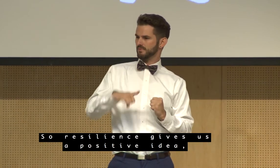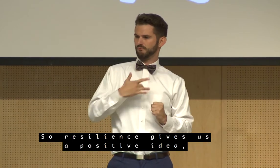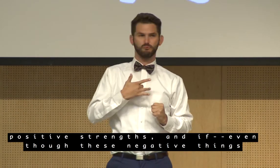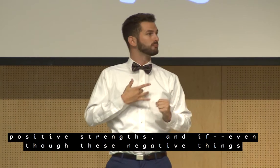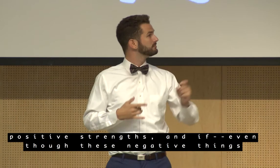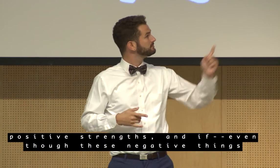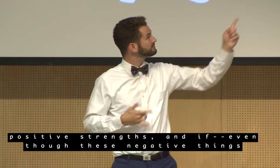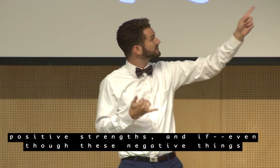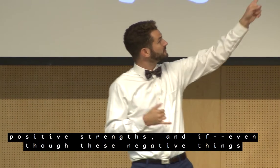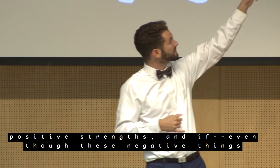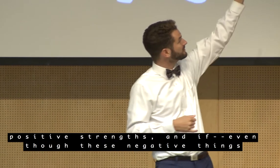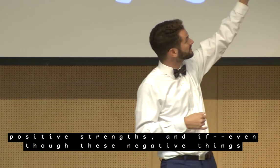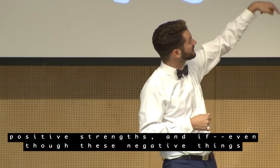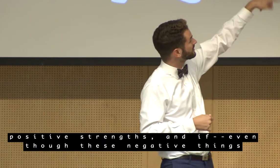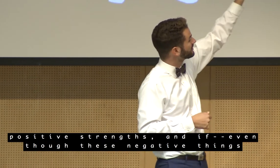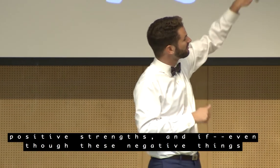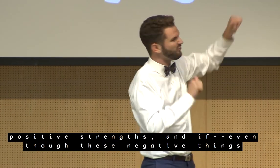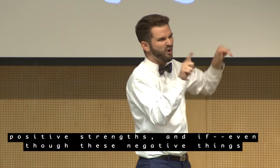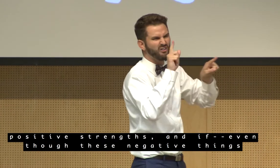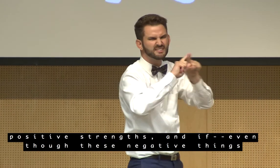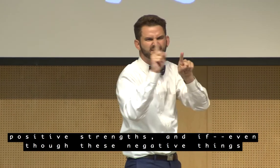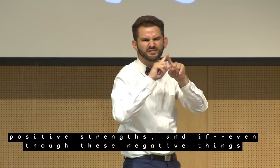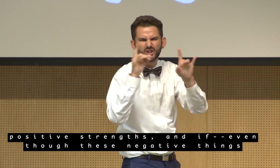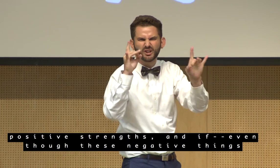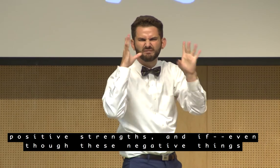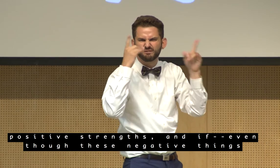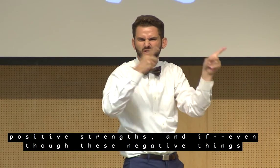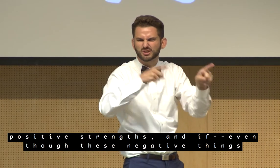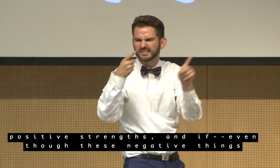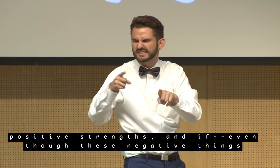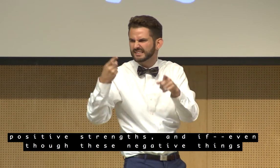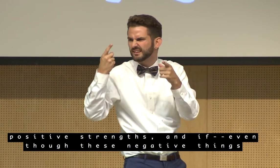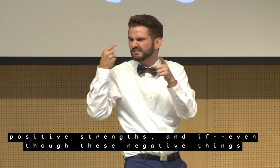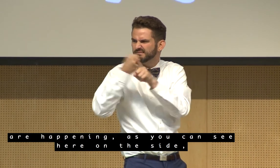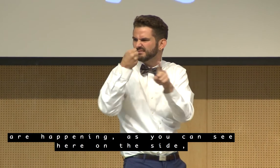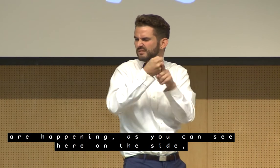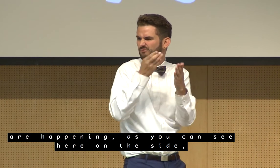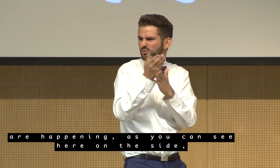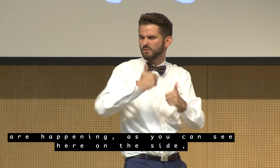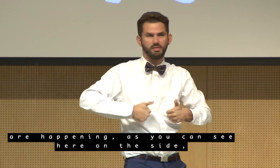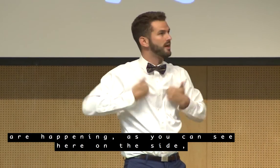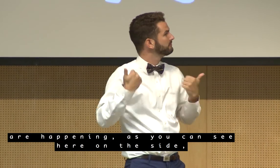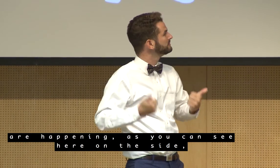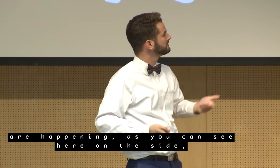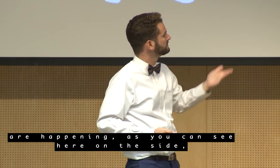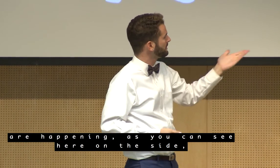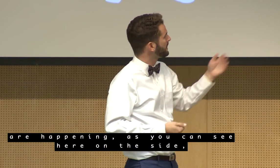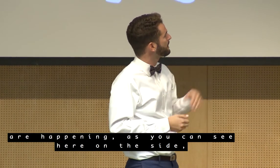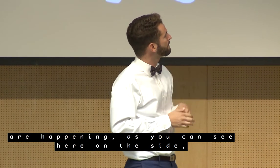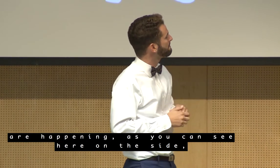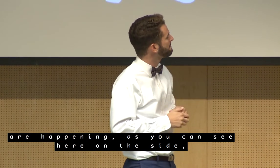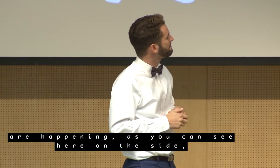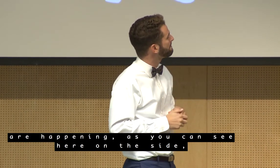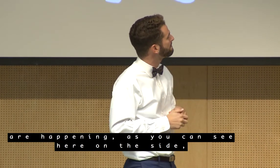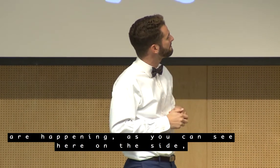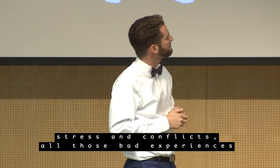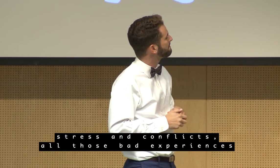idea, positive strengths. And if even though these negative things are happening, as you can see here on the side, stress